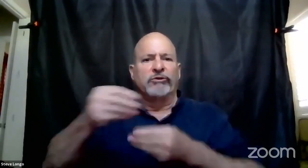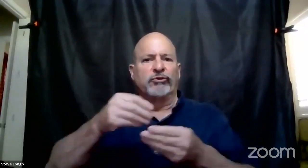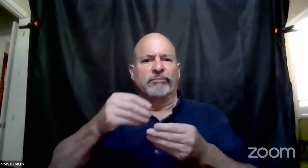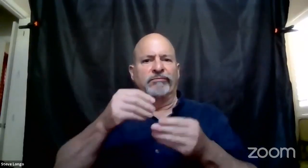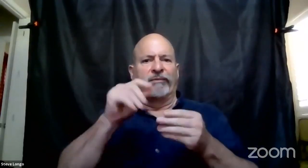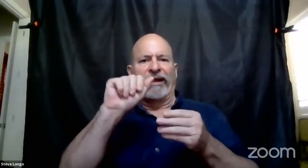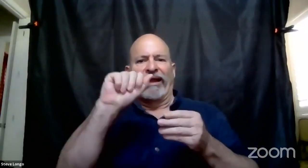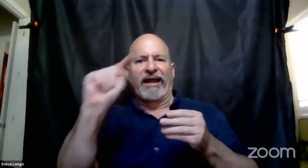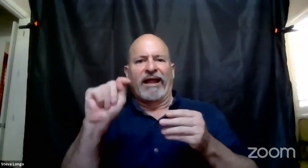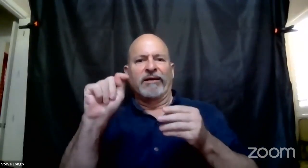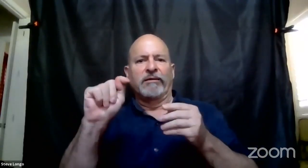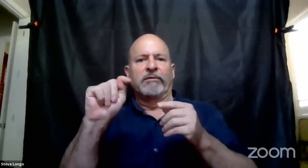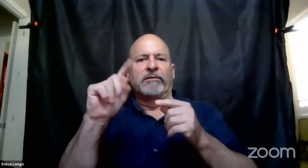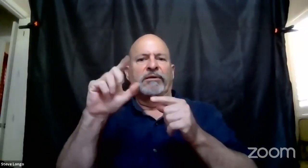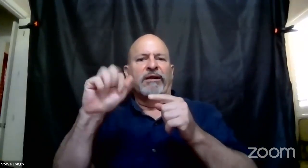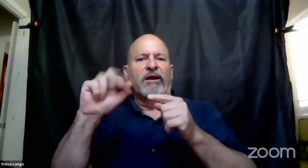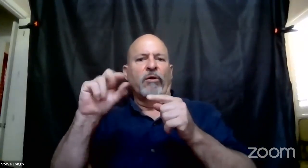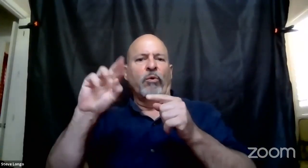president, secretary, and treasurer